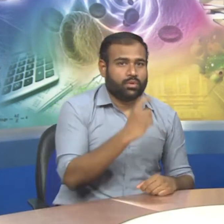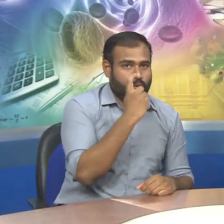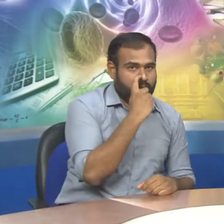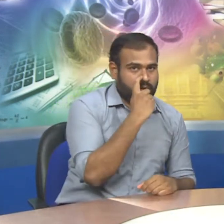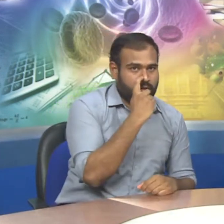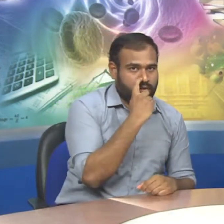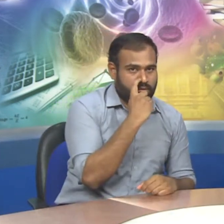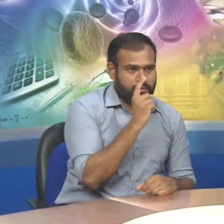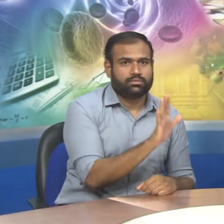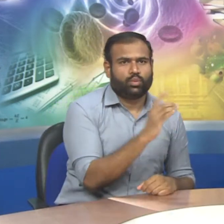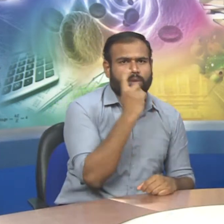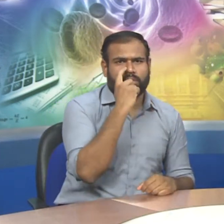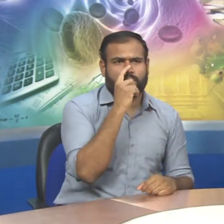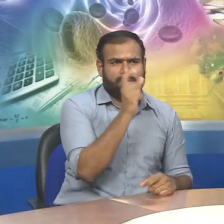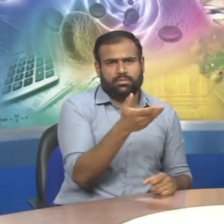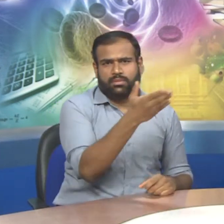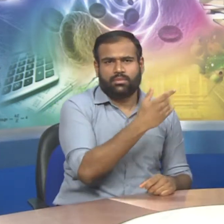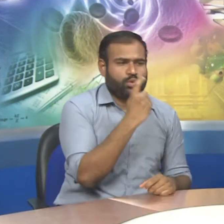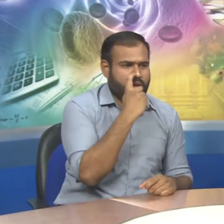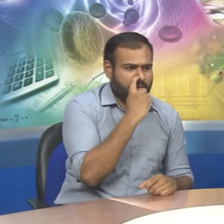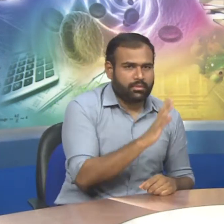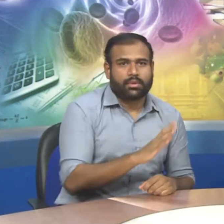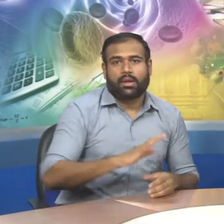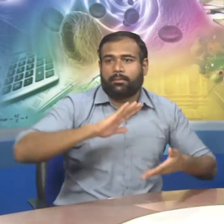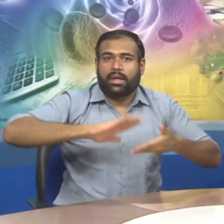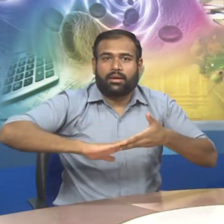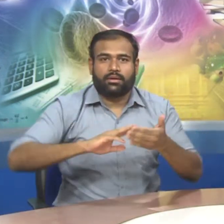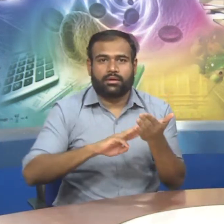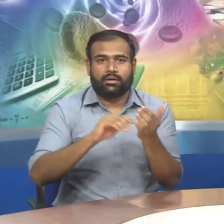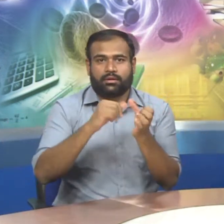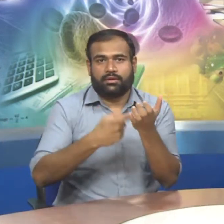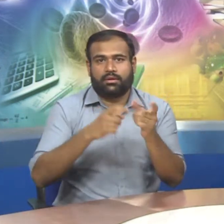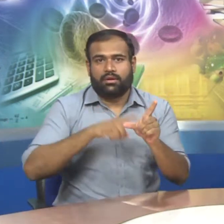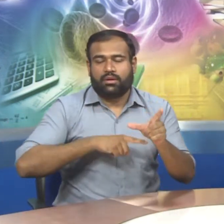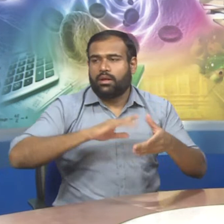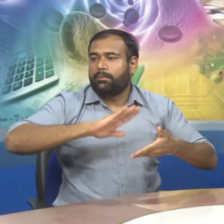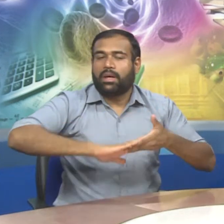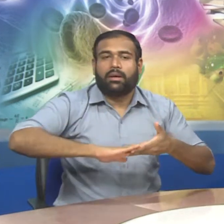Now this word women plus marry. This is used for,